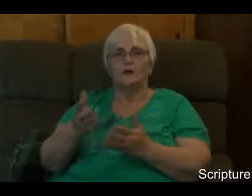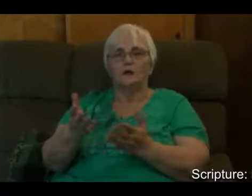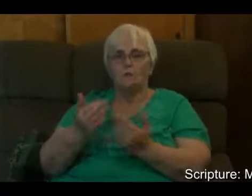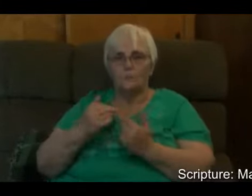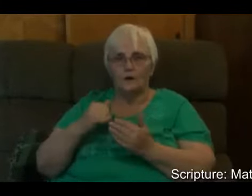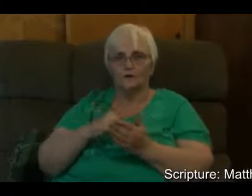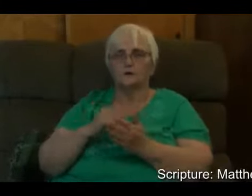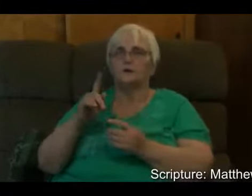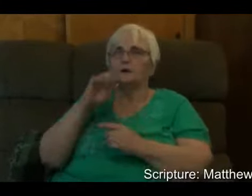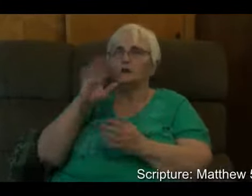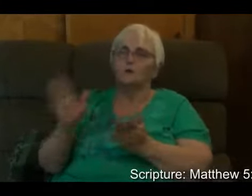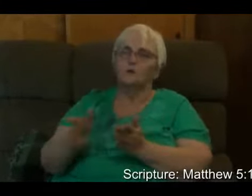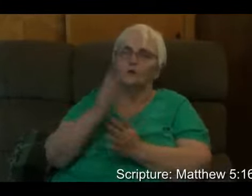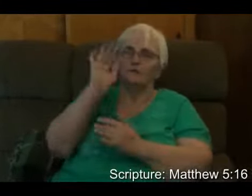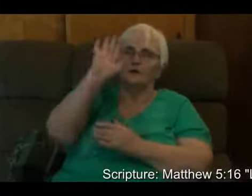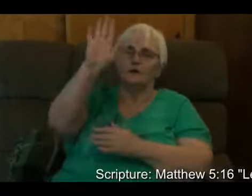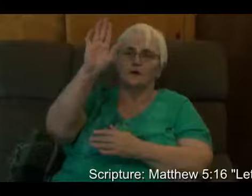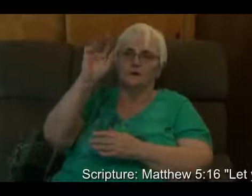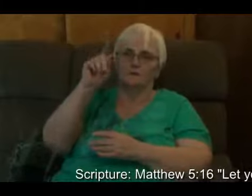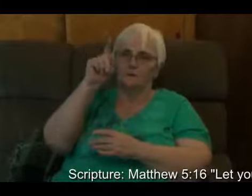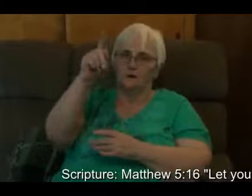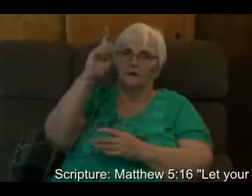to glorify Him and to help others.